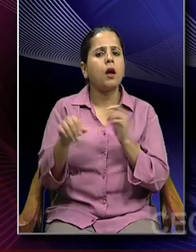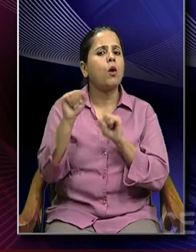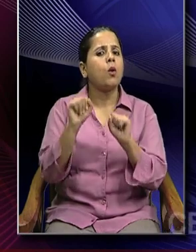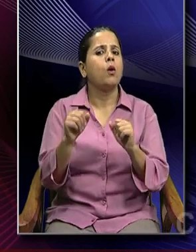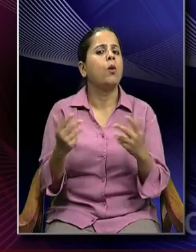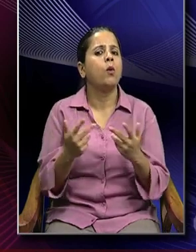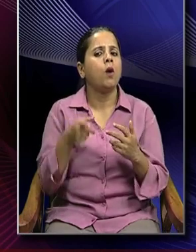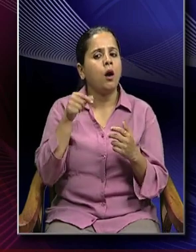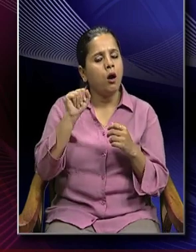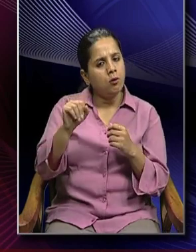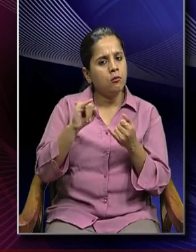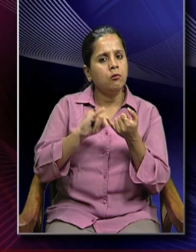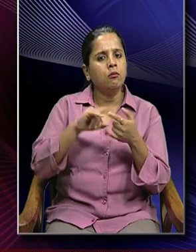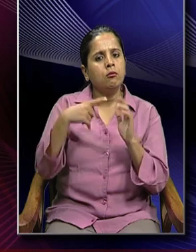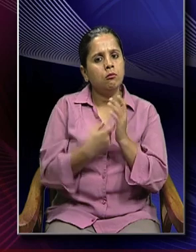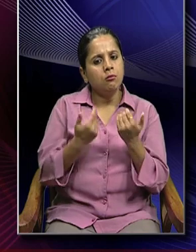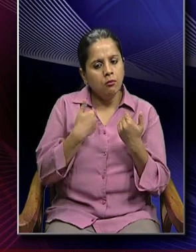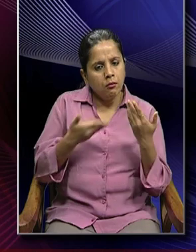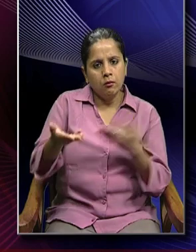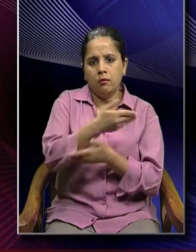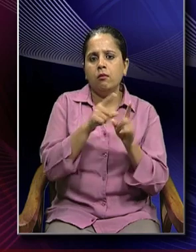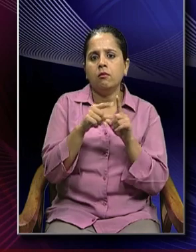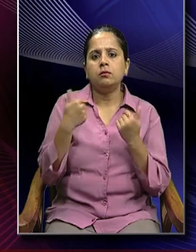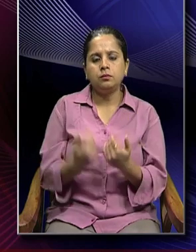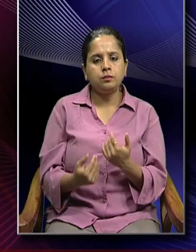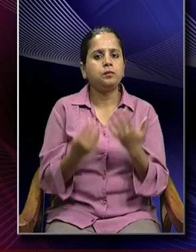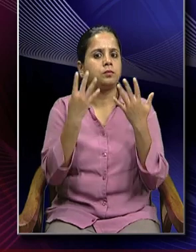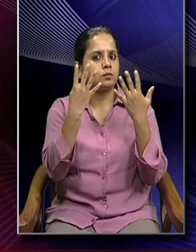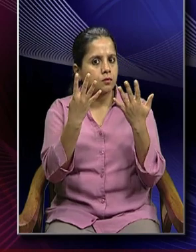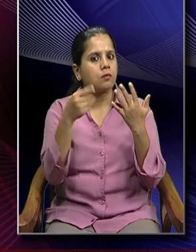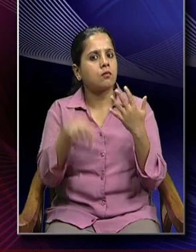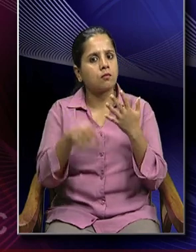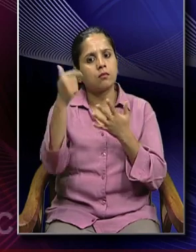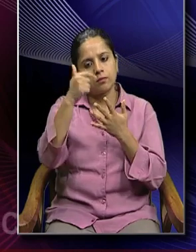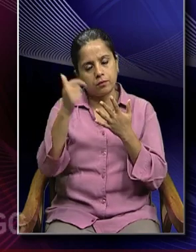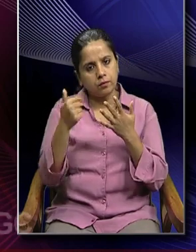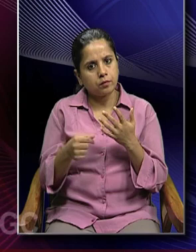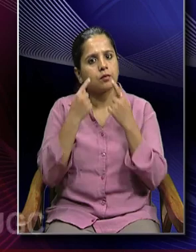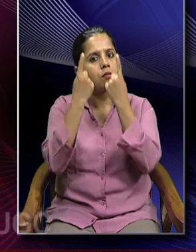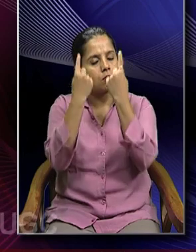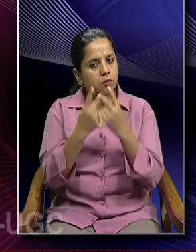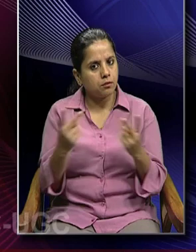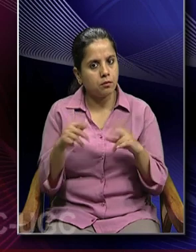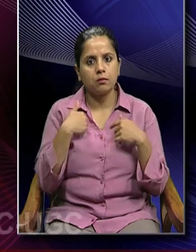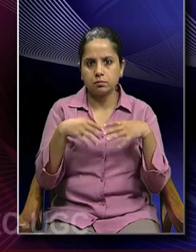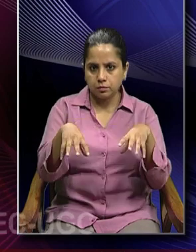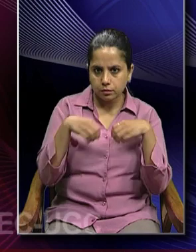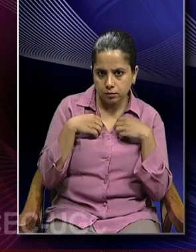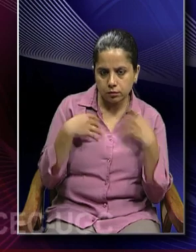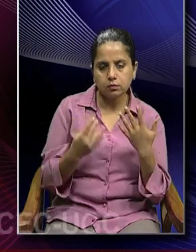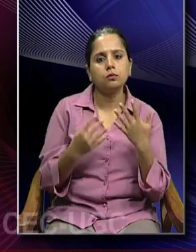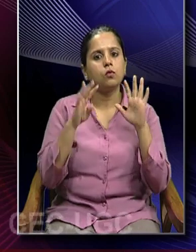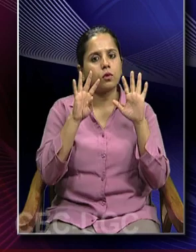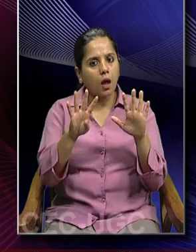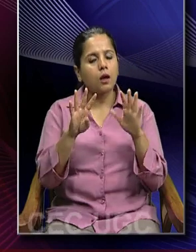specific sector for which I am conducting this 9-point analysis, or I am adopting or resorting to 9-point